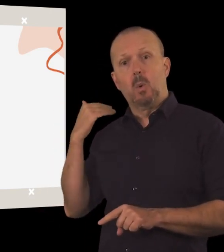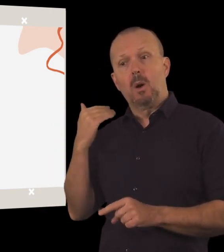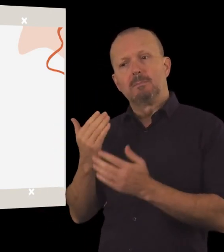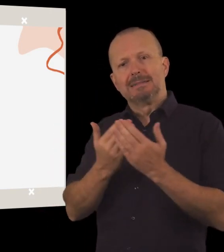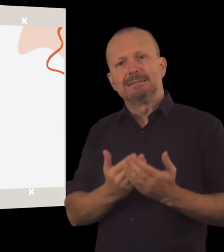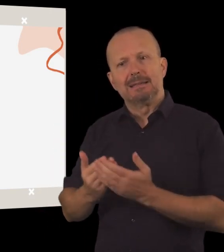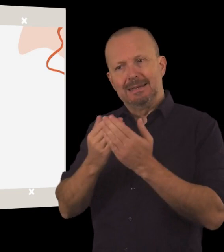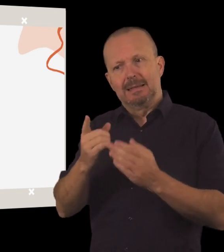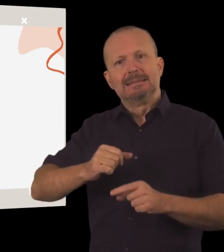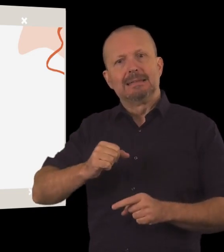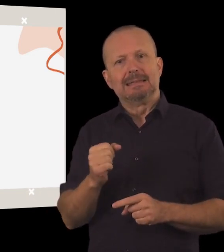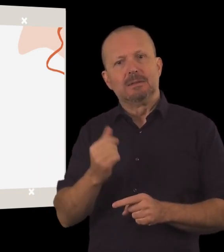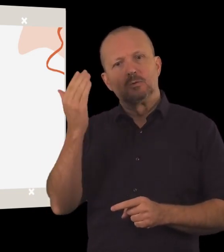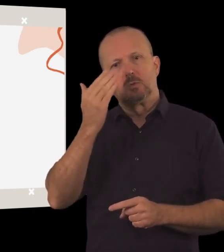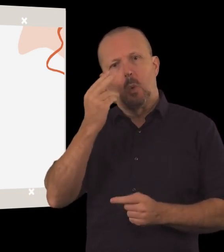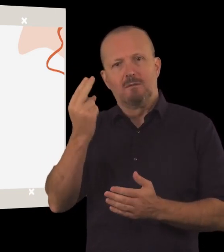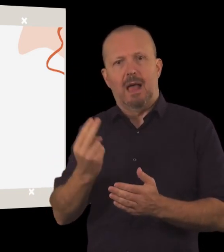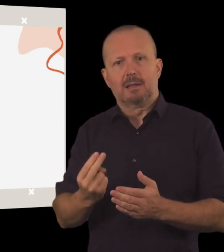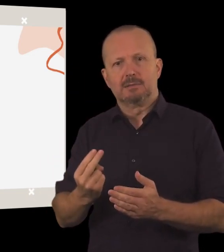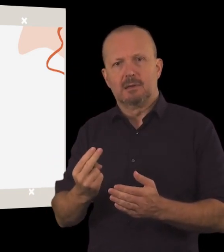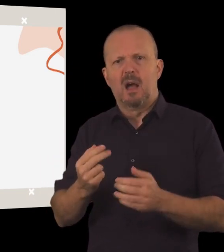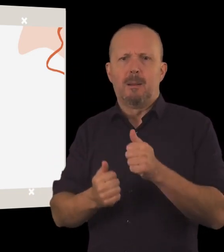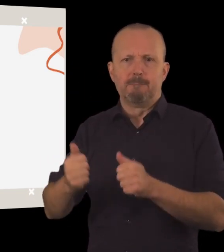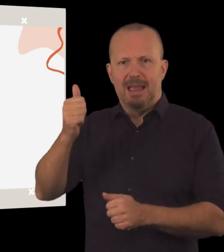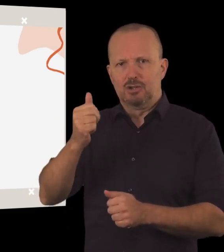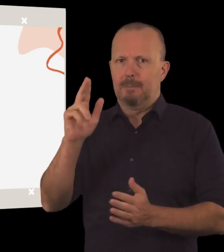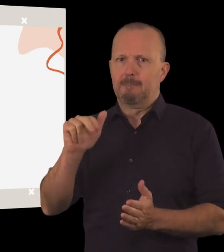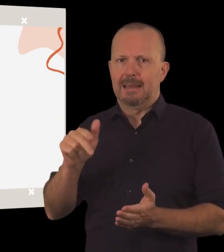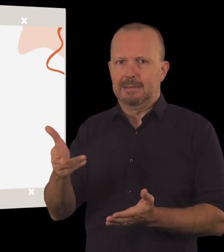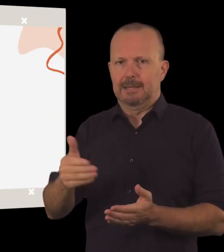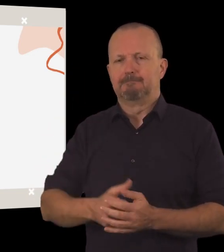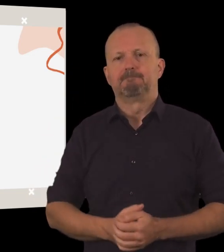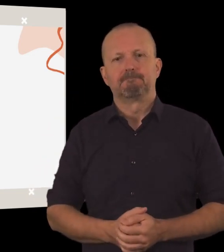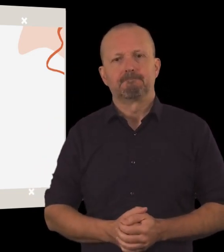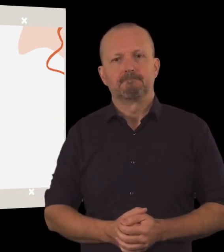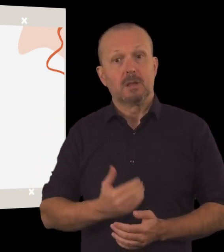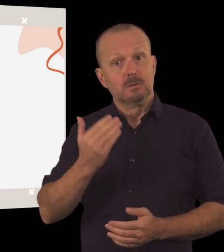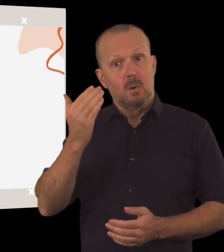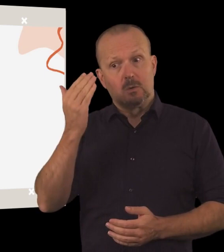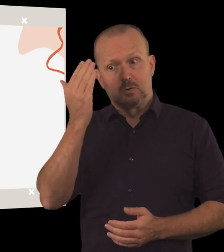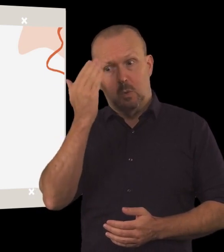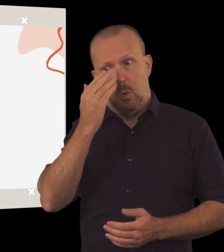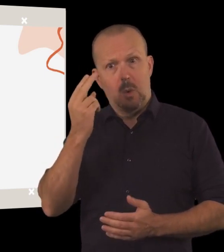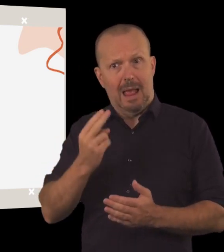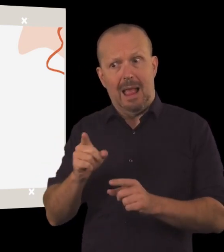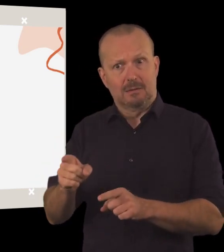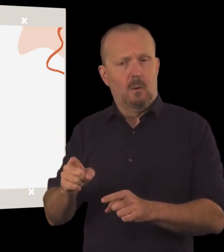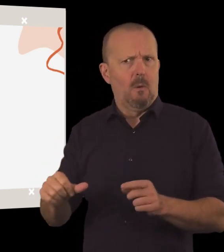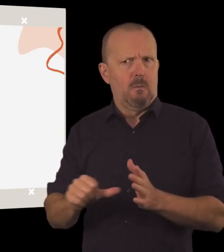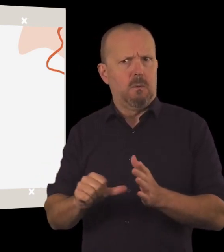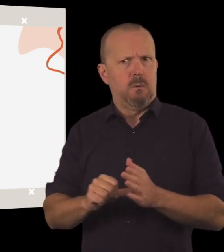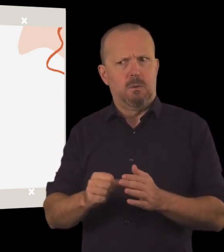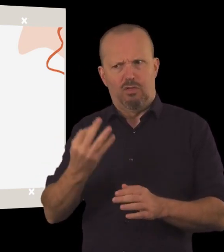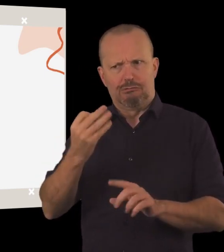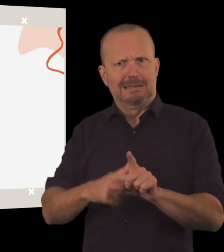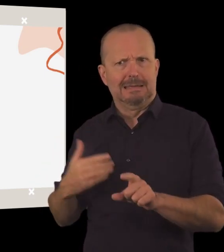been studying at the Dunedin School of Art, where I majored in painting. So art school was a really challenging 3